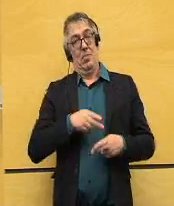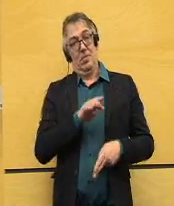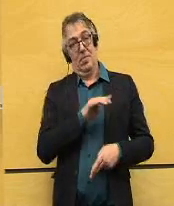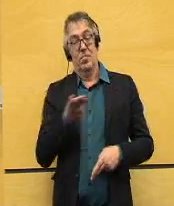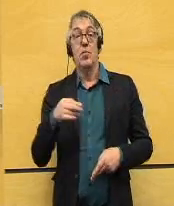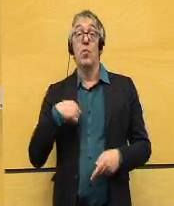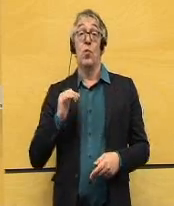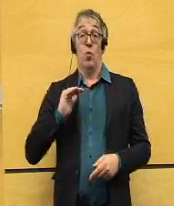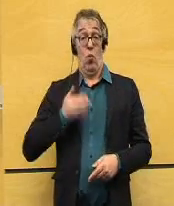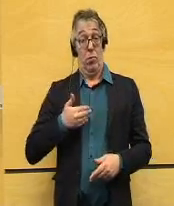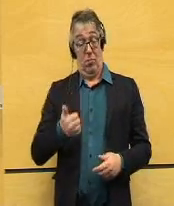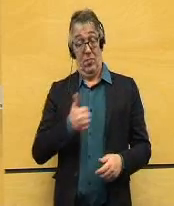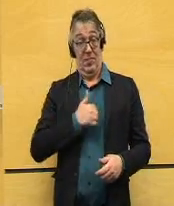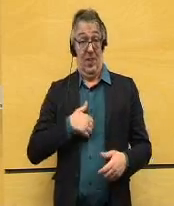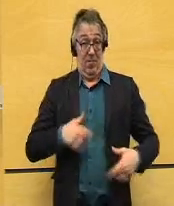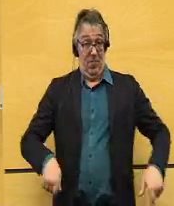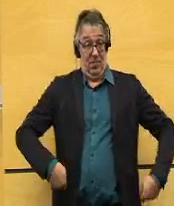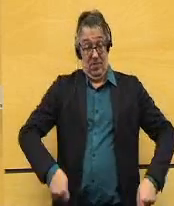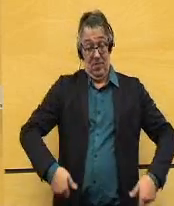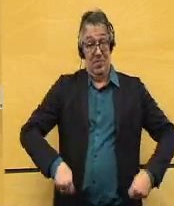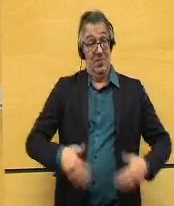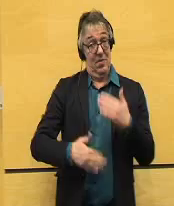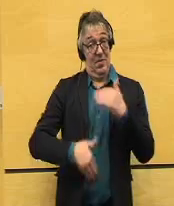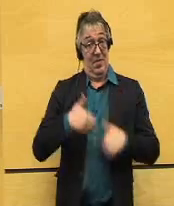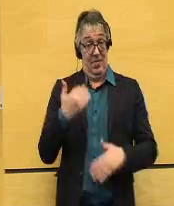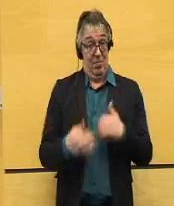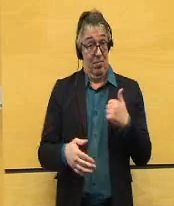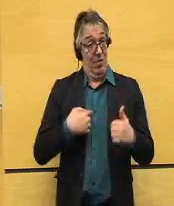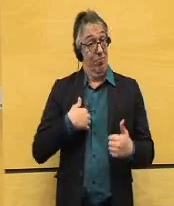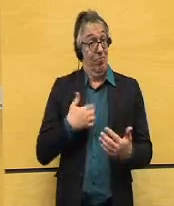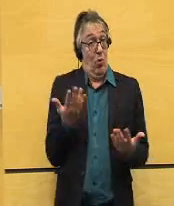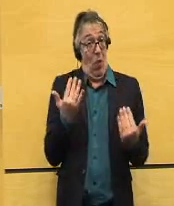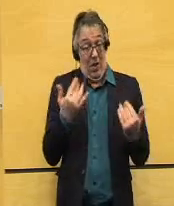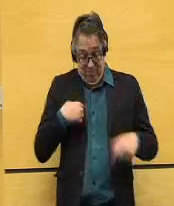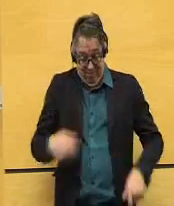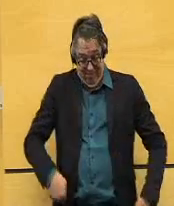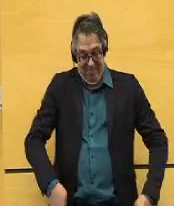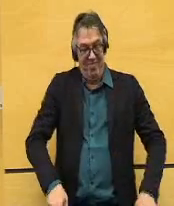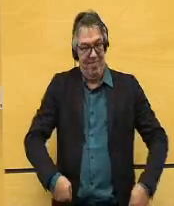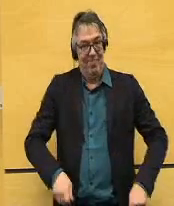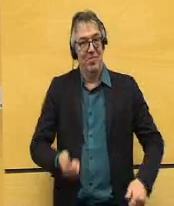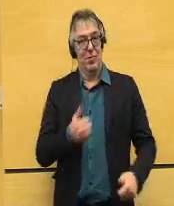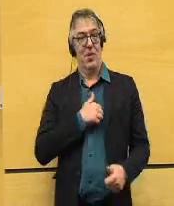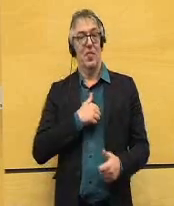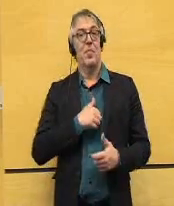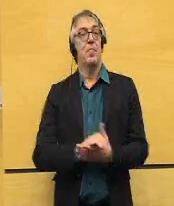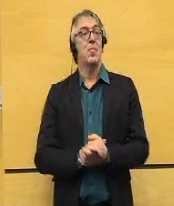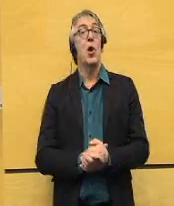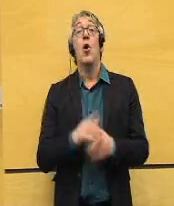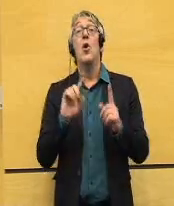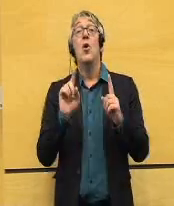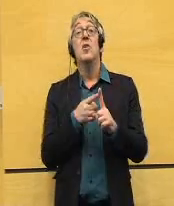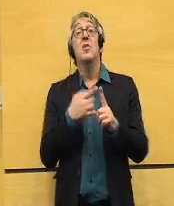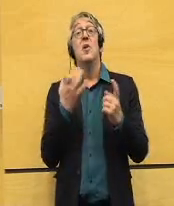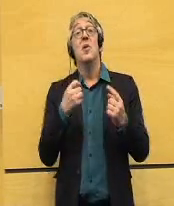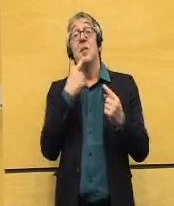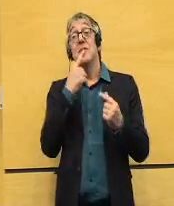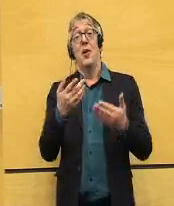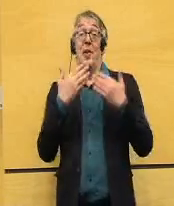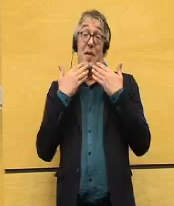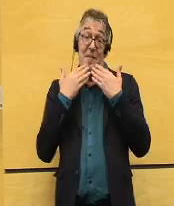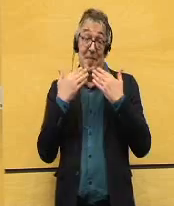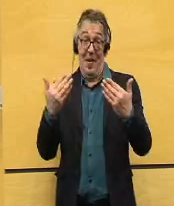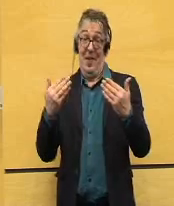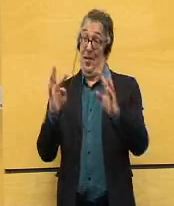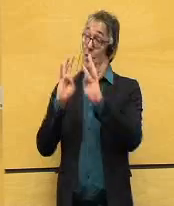a woman with disabilities myself because I'm a wheelchair user. First, I would like to thank you, the committee